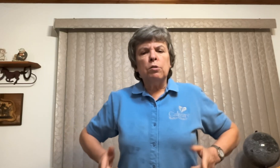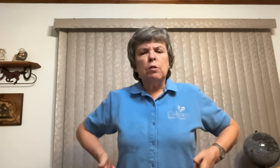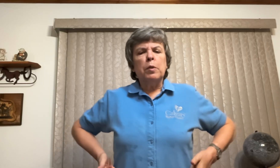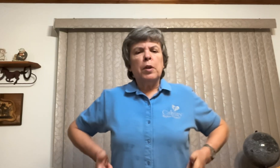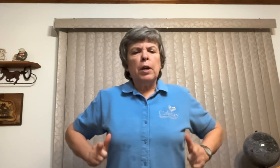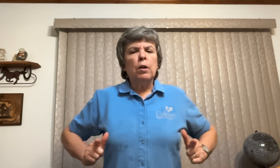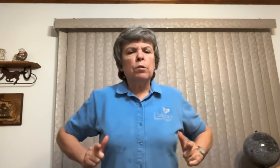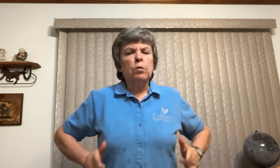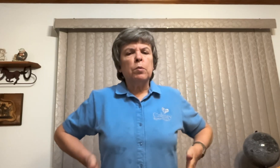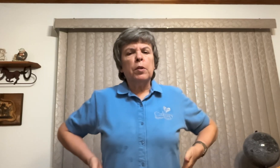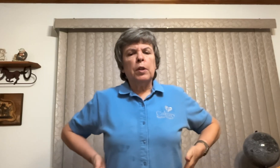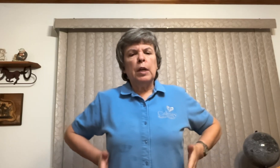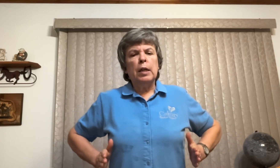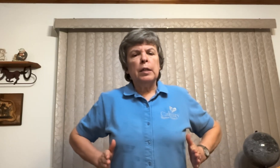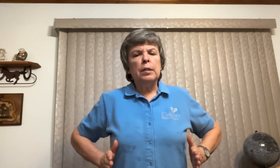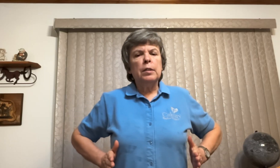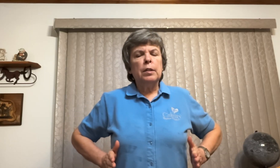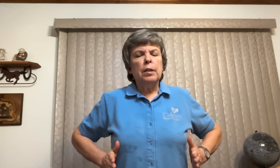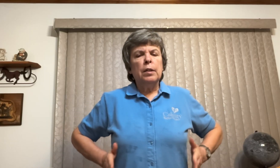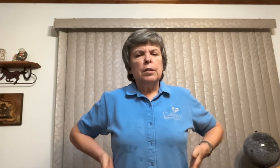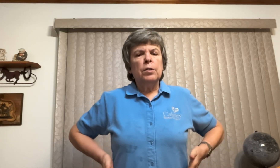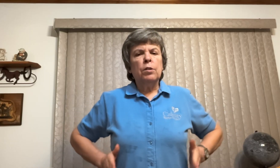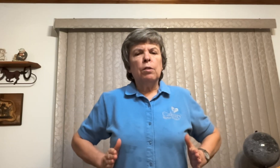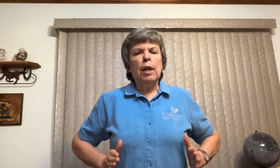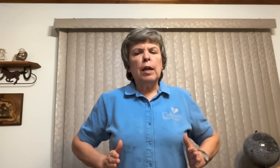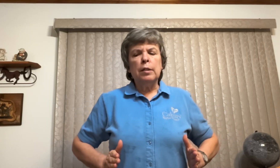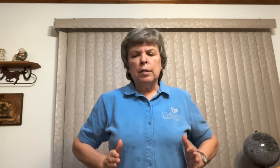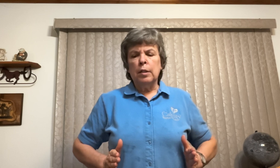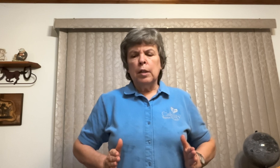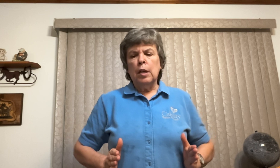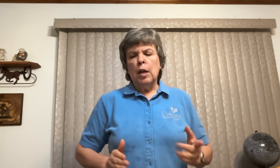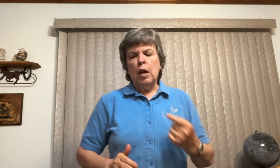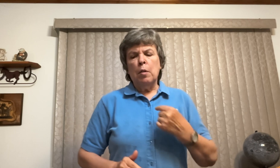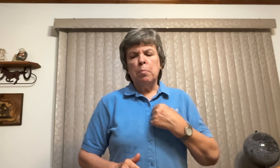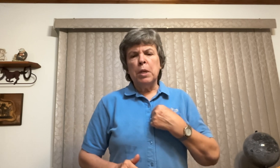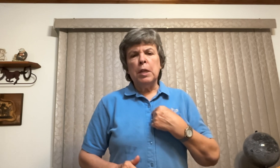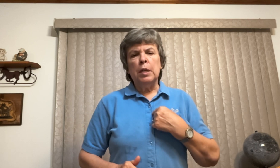with L's or with the hand. So let me,